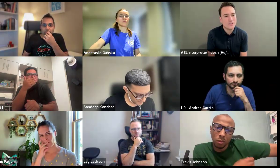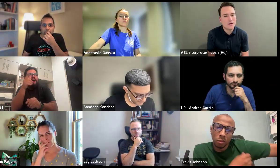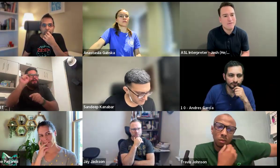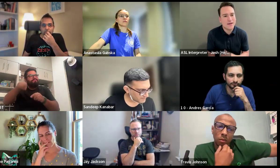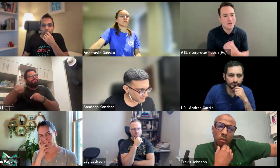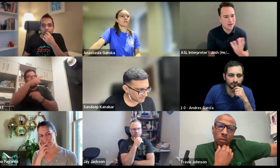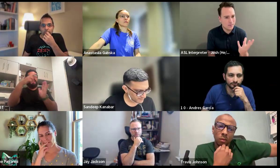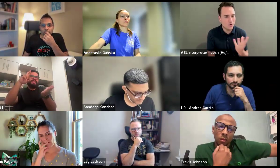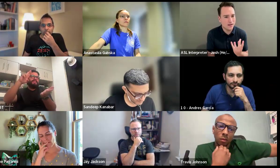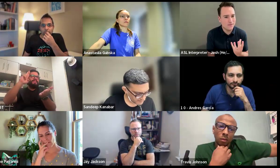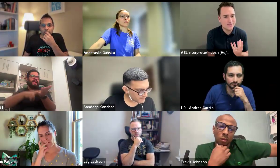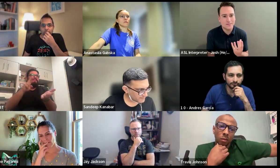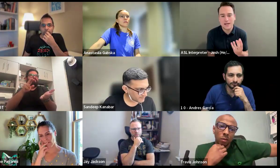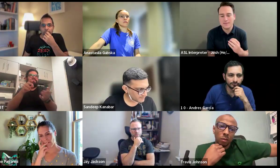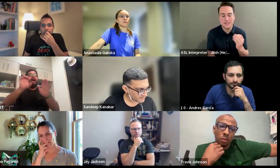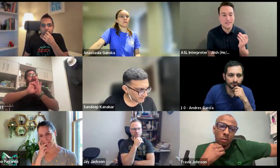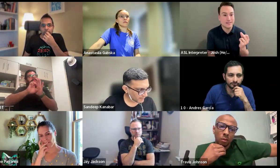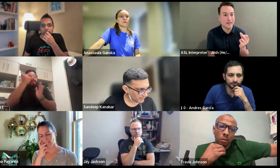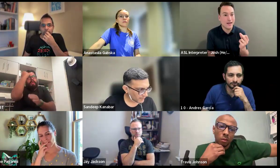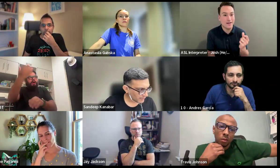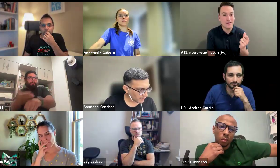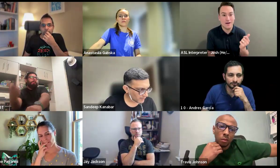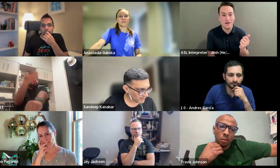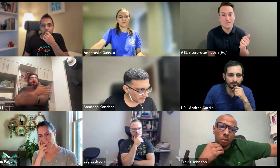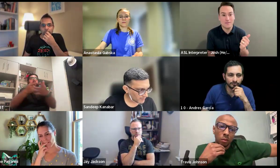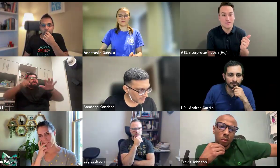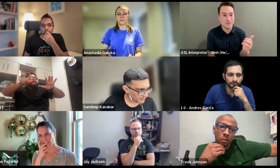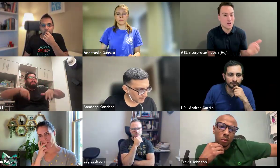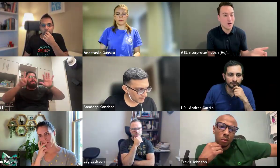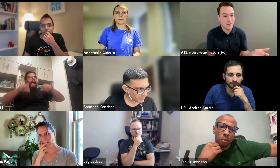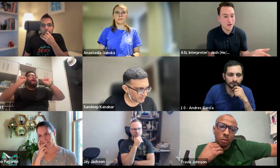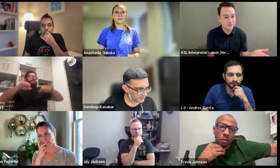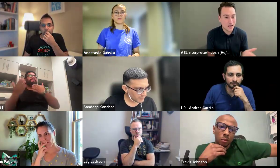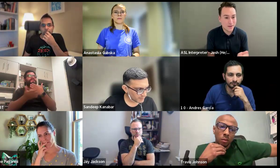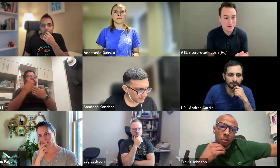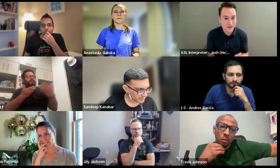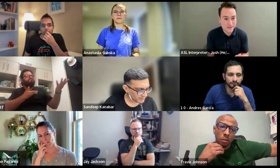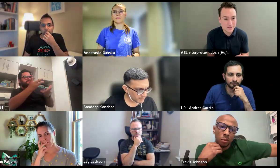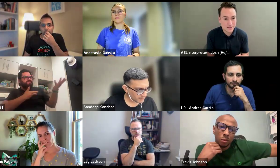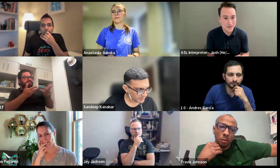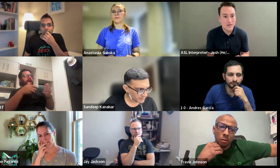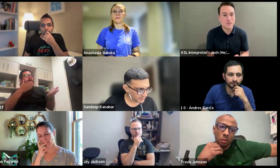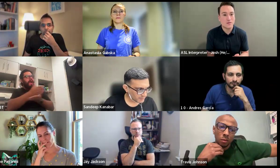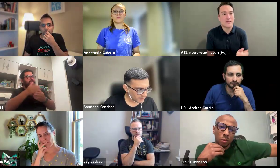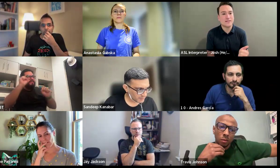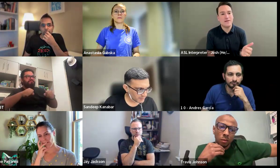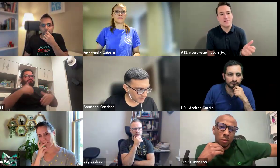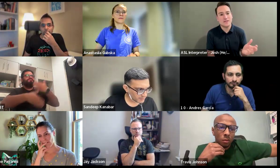they do have like a community event. Sometimes it's like there's not enough time in advance. So like say if it's